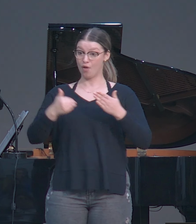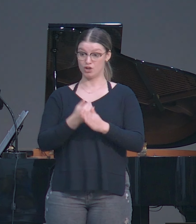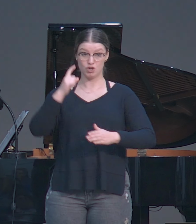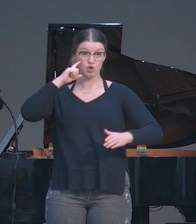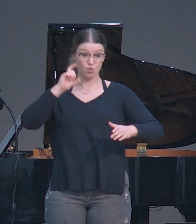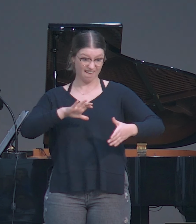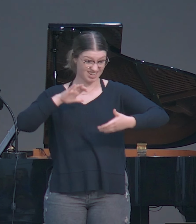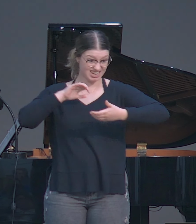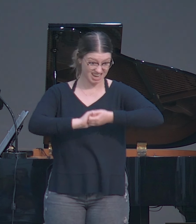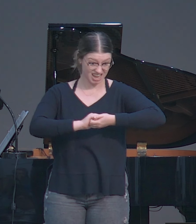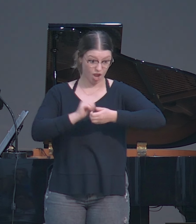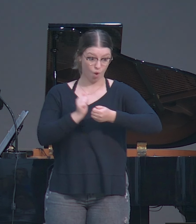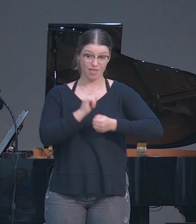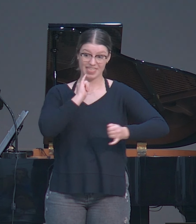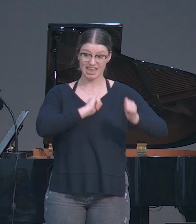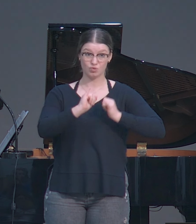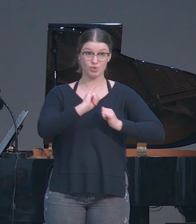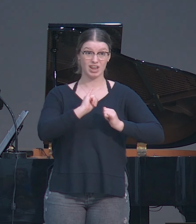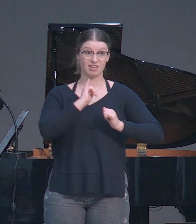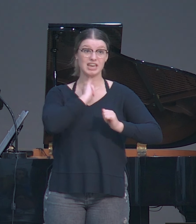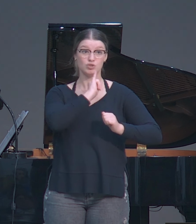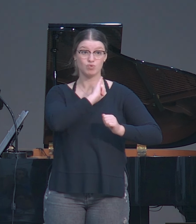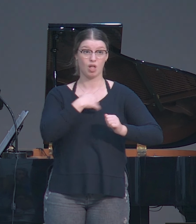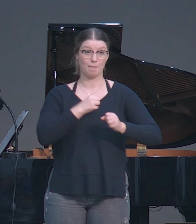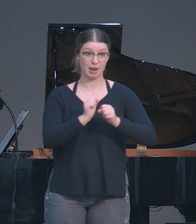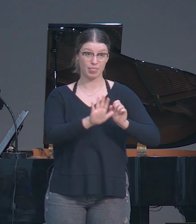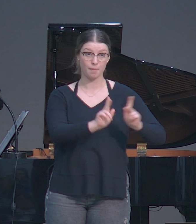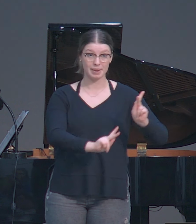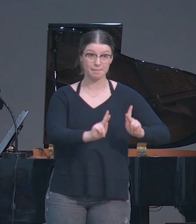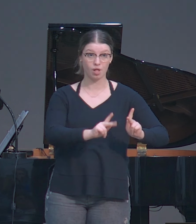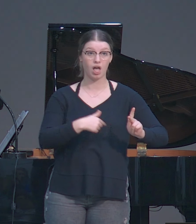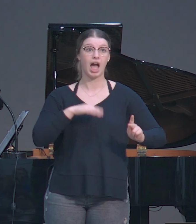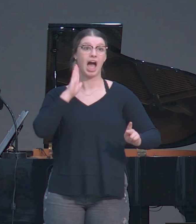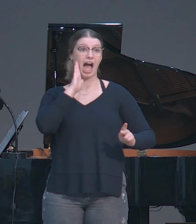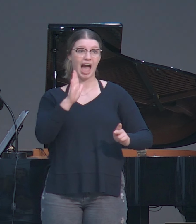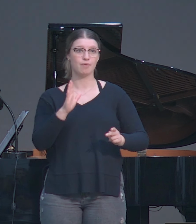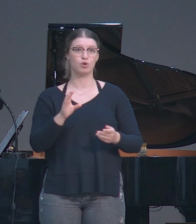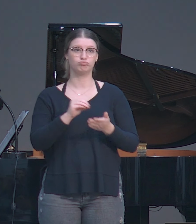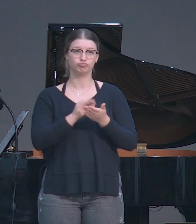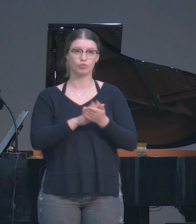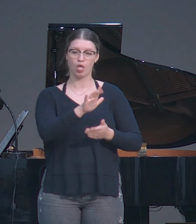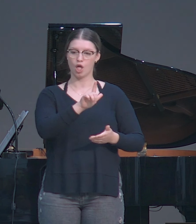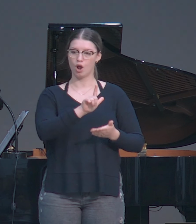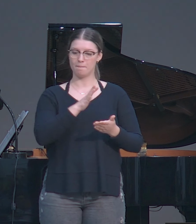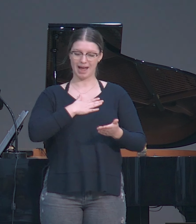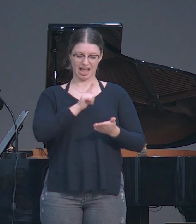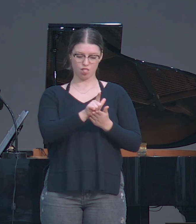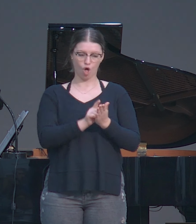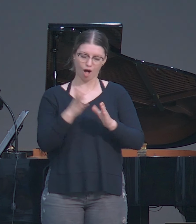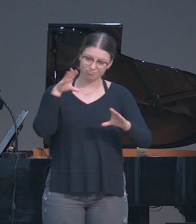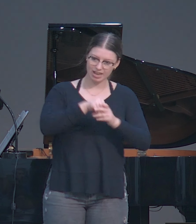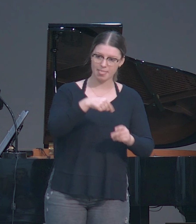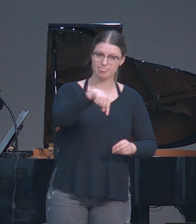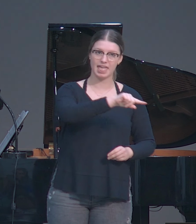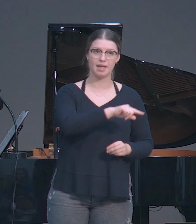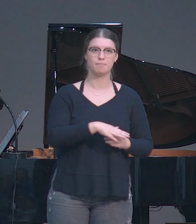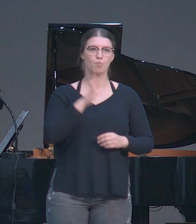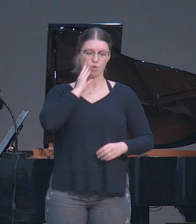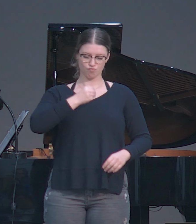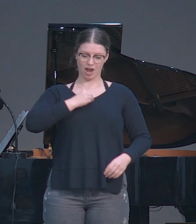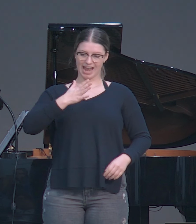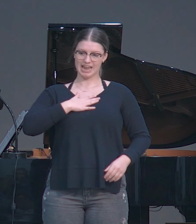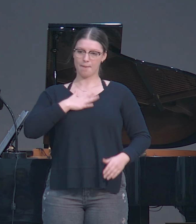those days, declares the Lord. I will put my law within them, and I will